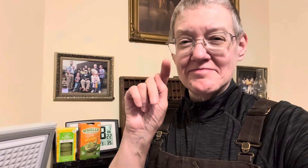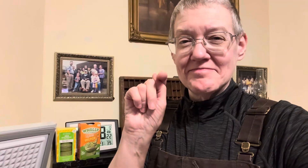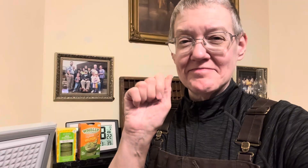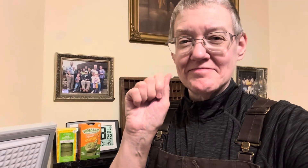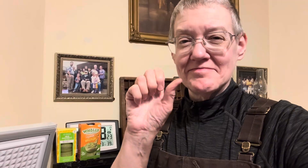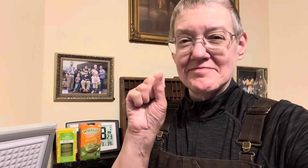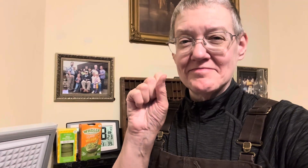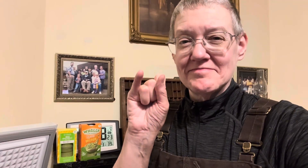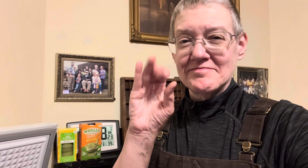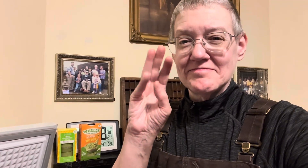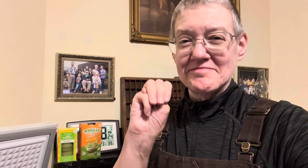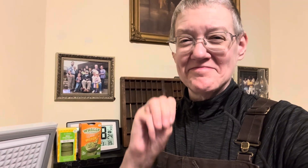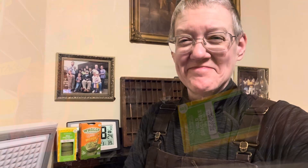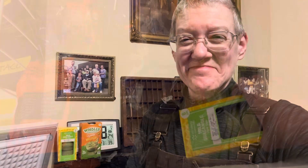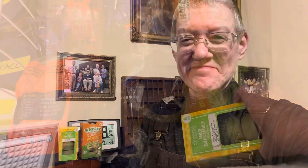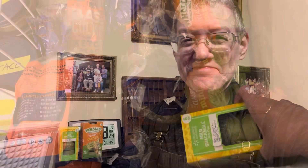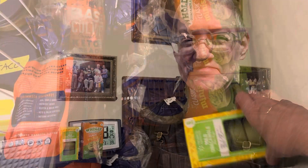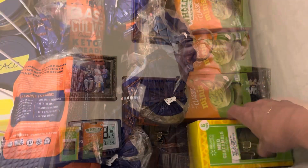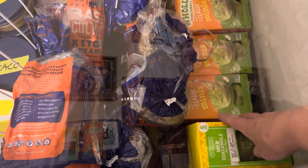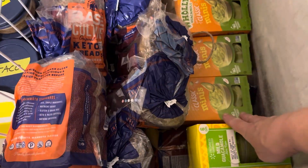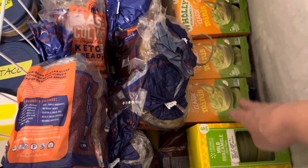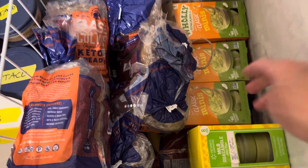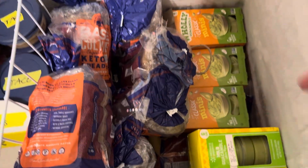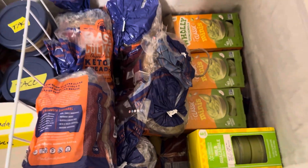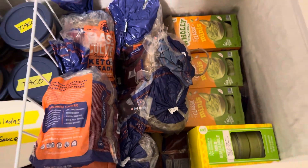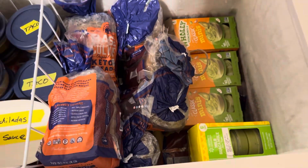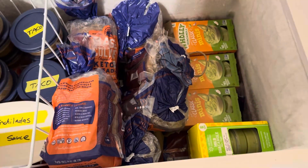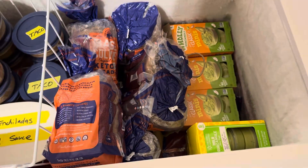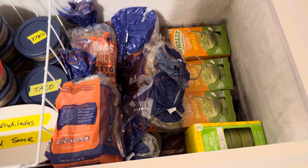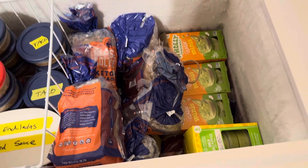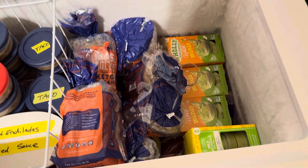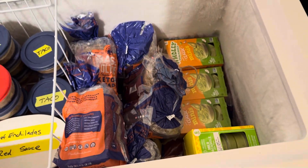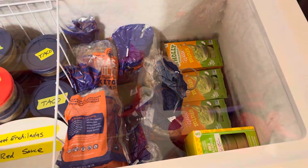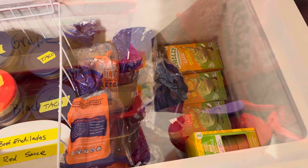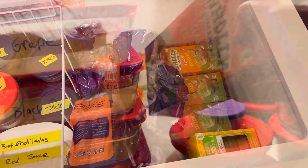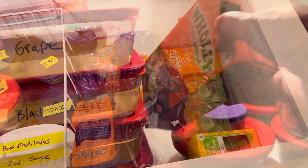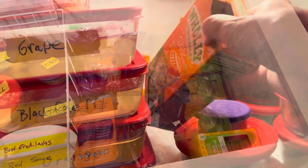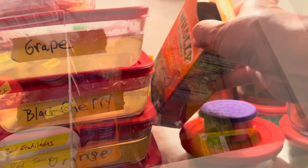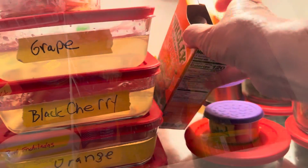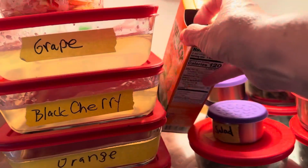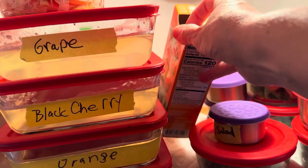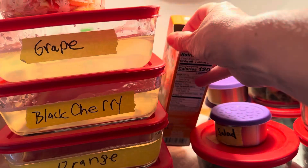food. They're high in potassium and they're high in fat.